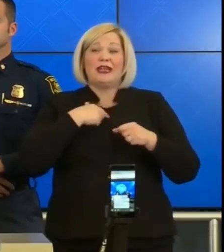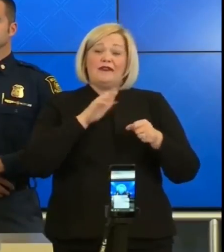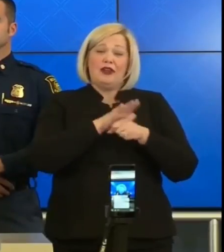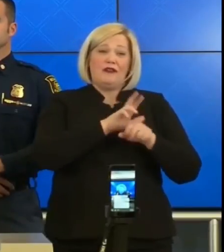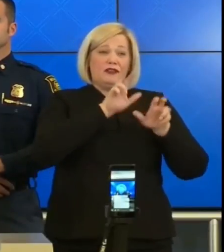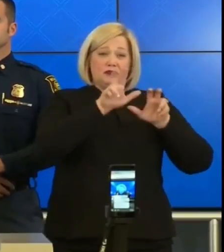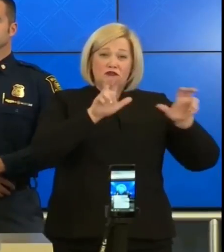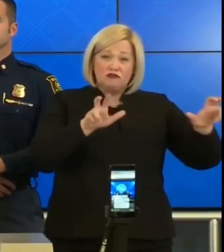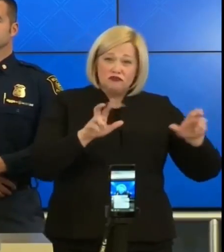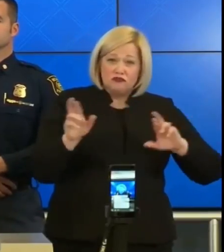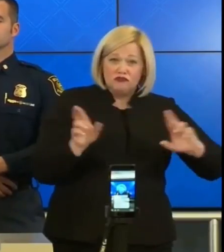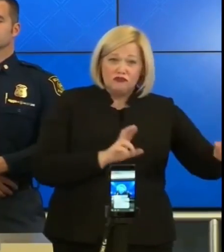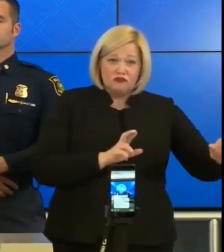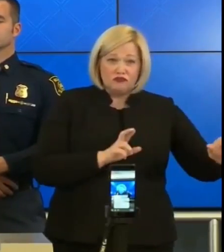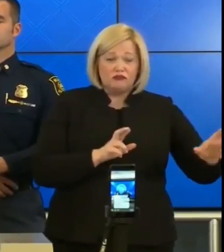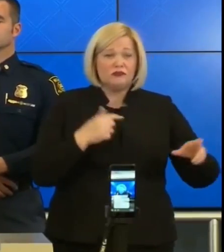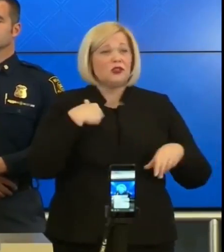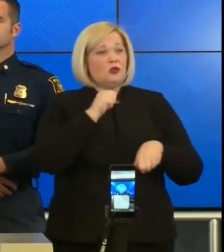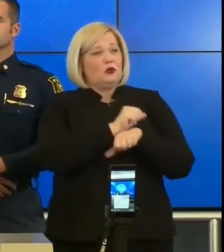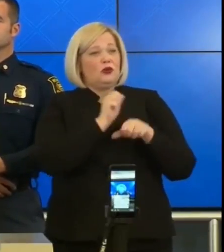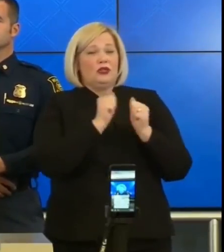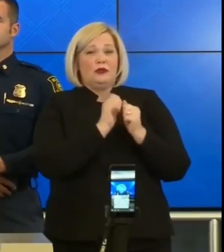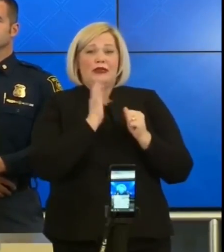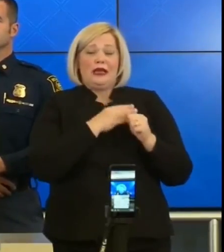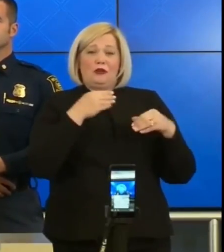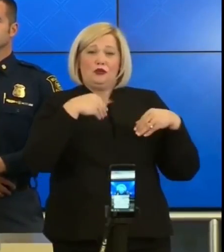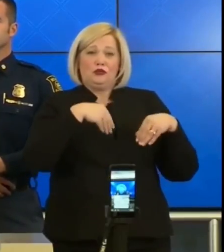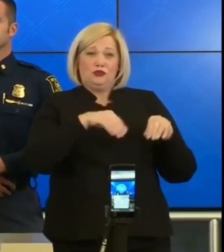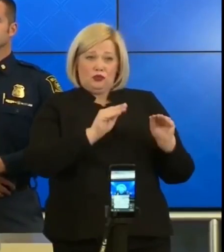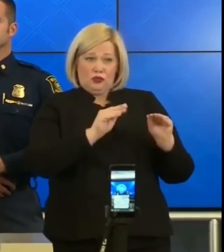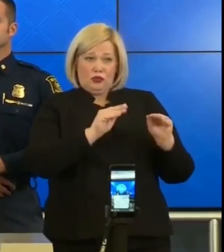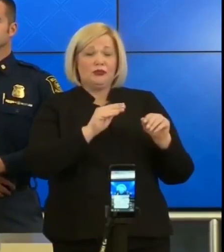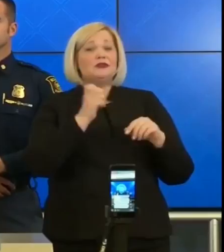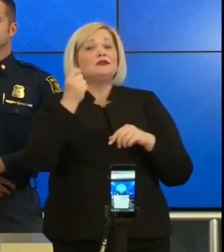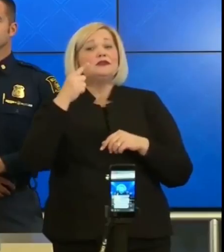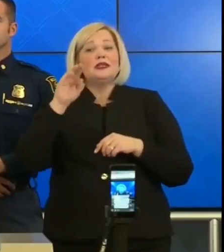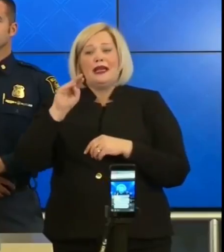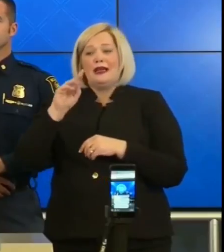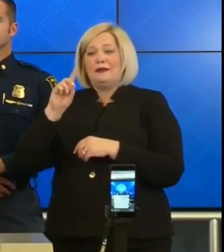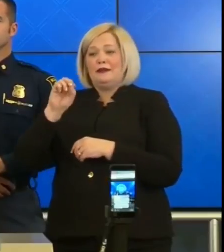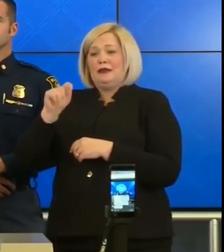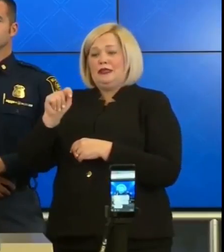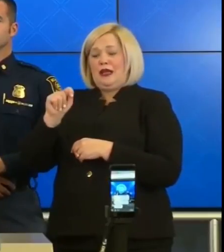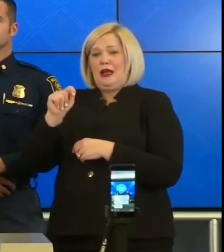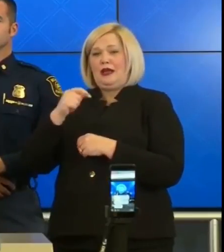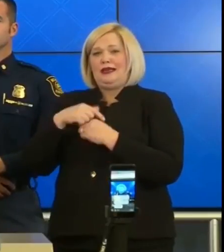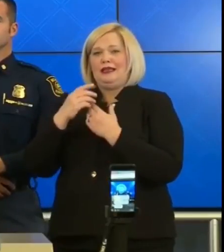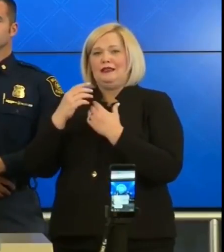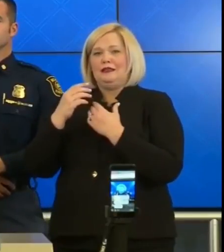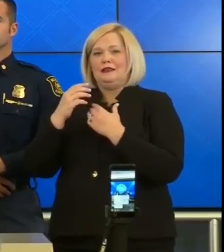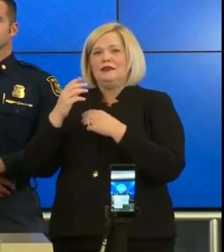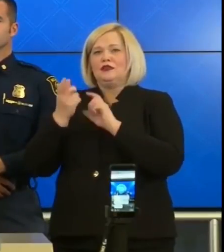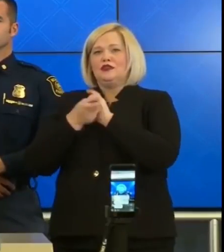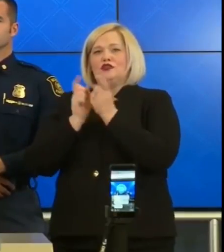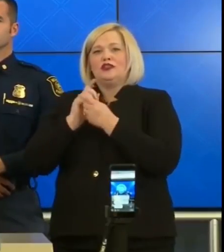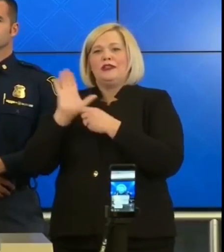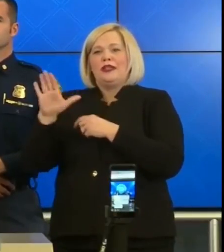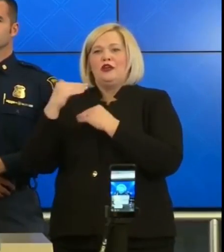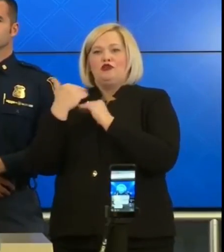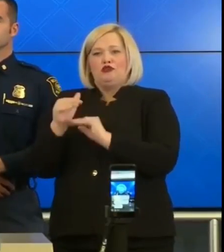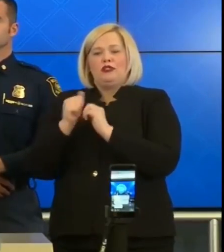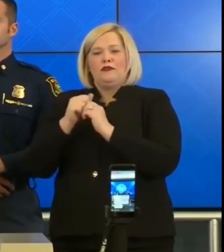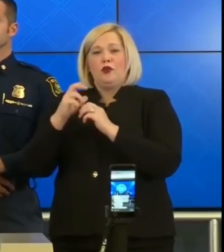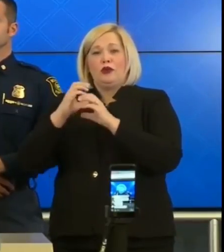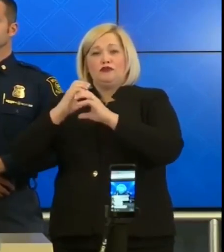know, we are working with our retailers. You see that MDOT lifted their limit restrictions because it's